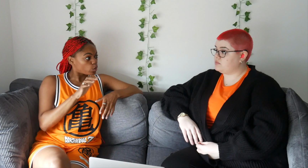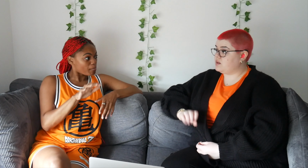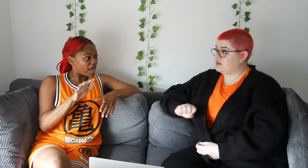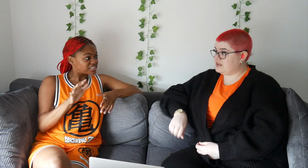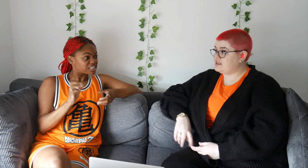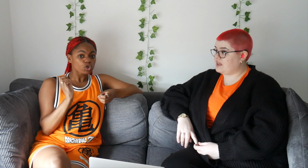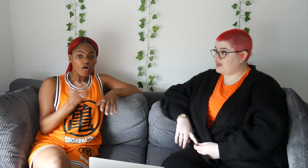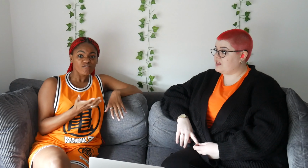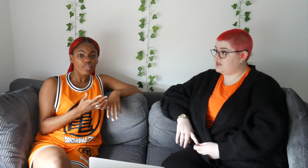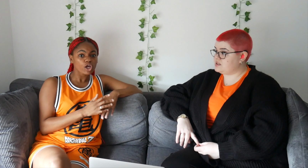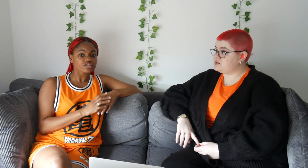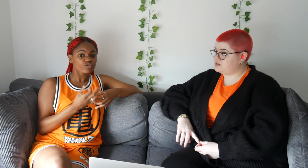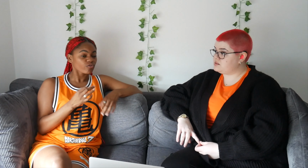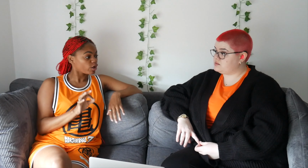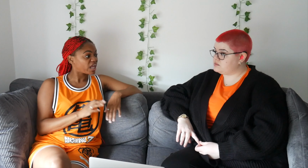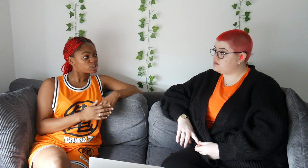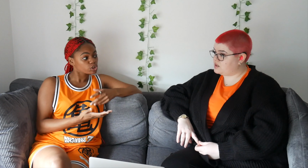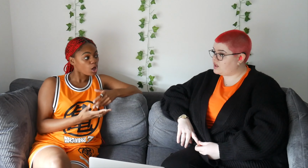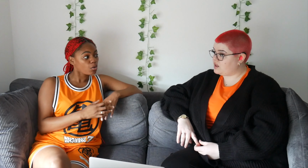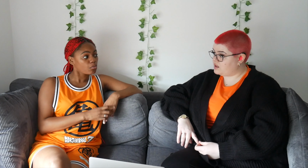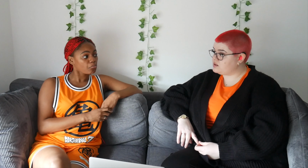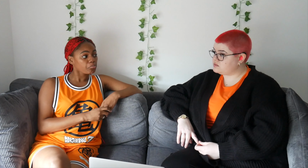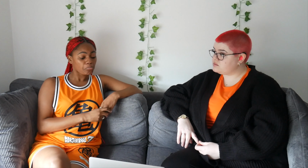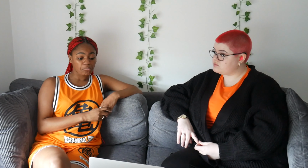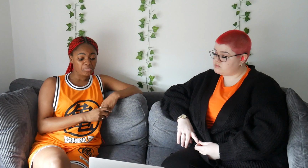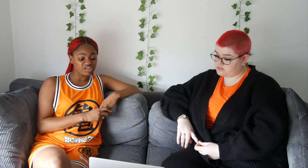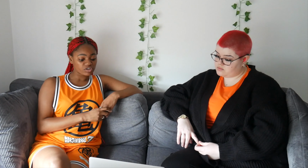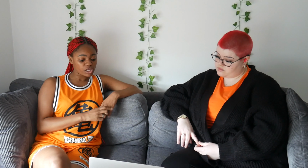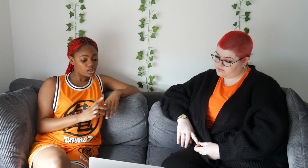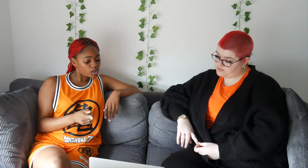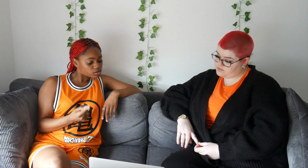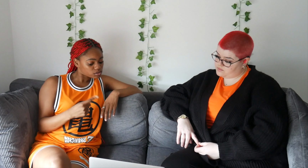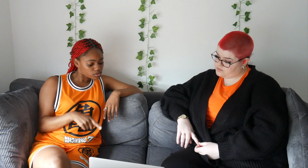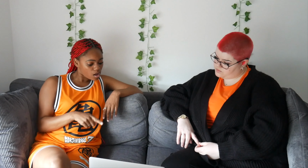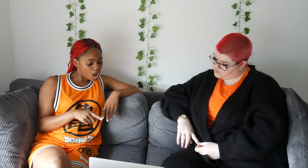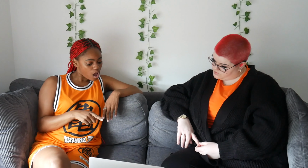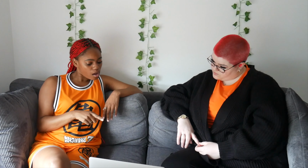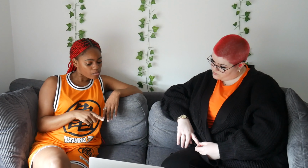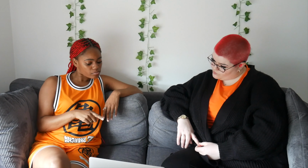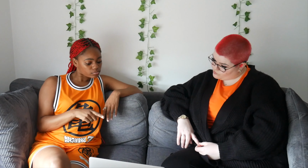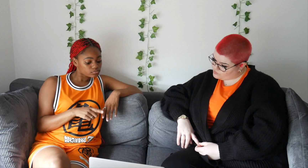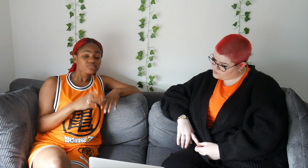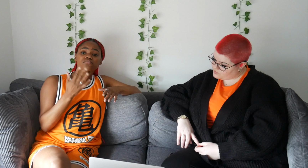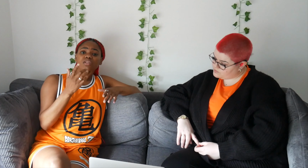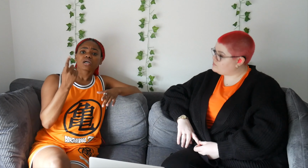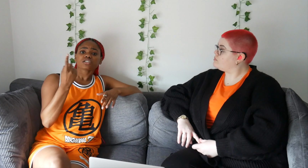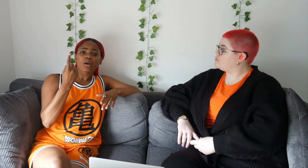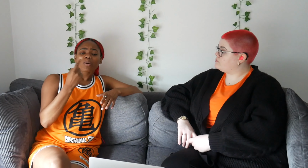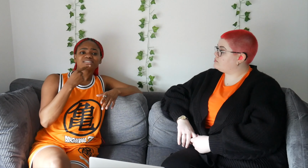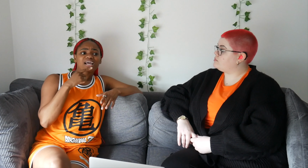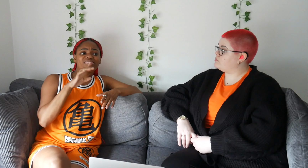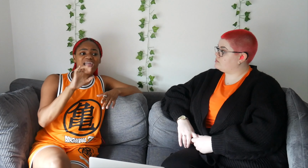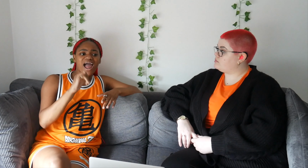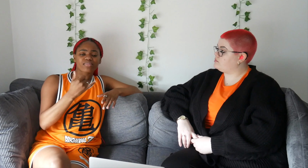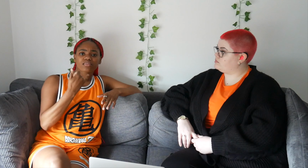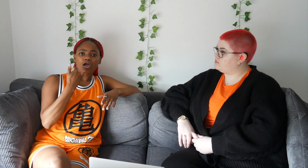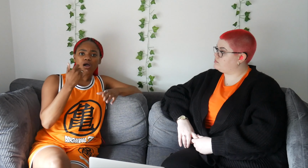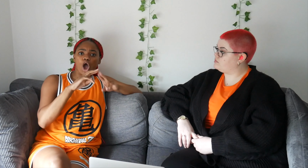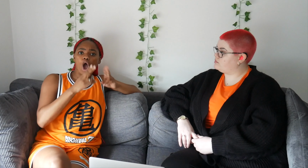a few places that offer these things for free. So that's really good. Someone said that they had